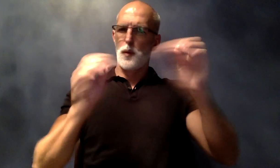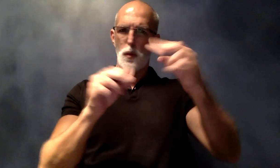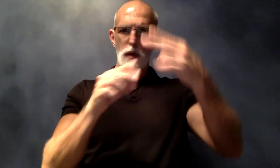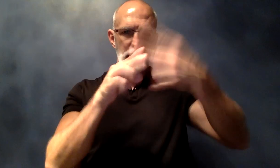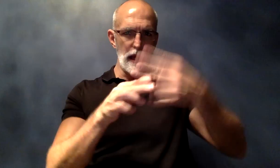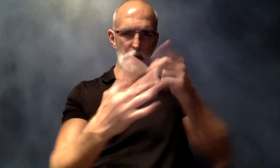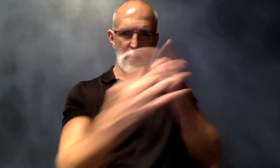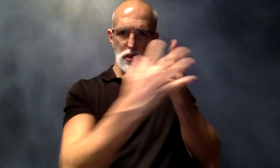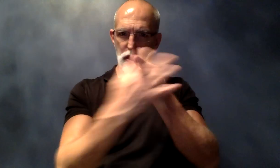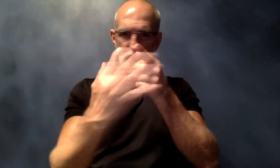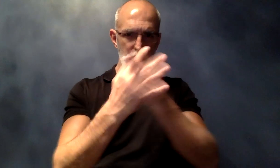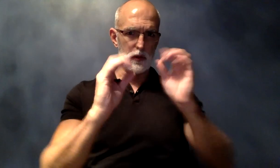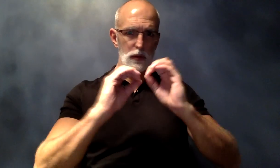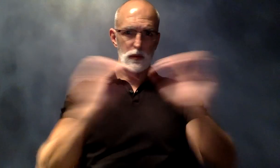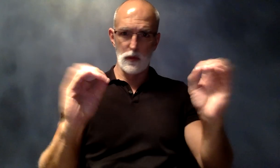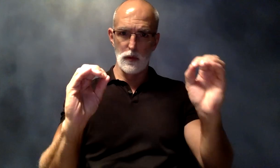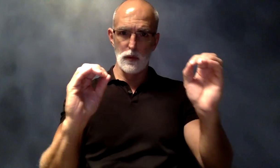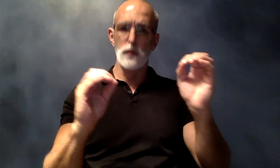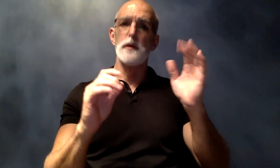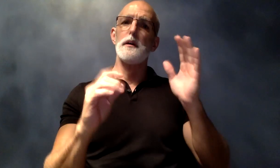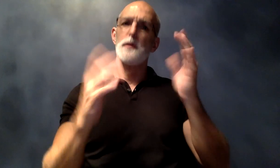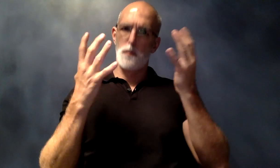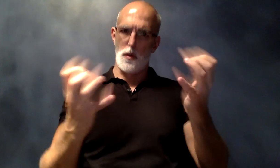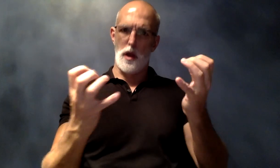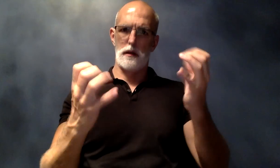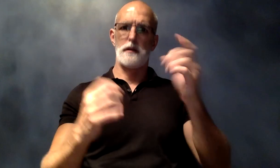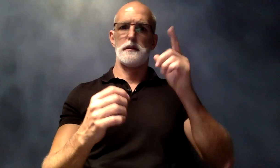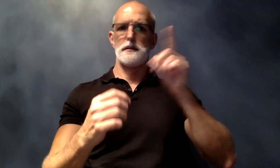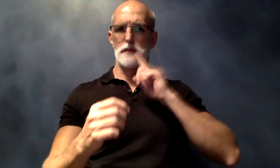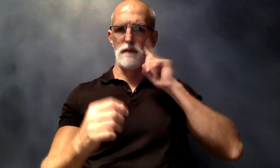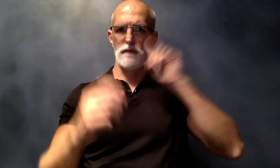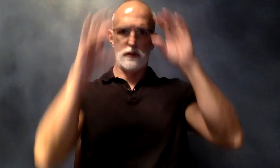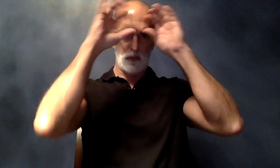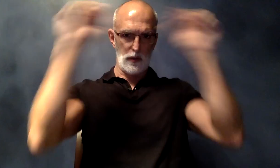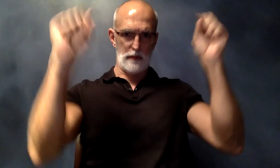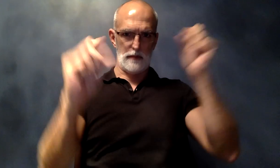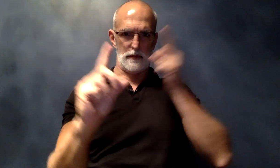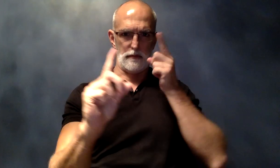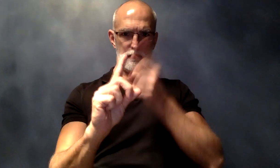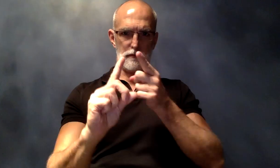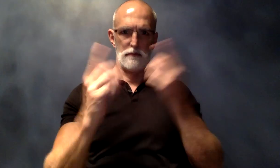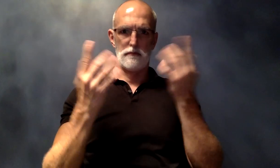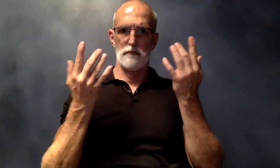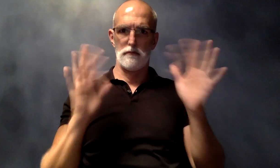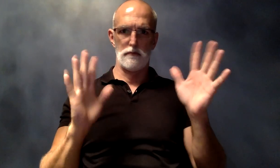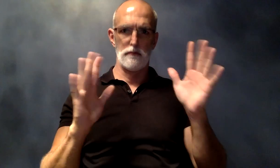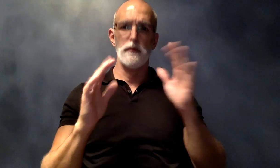-hmm. Mm-hmm.